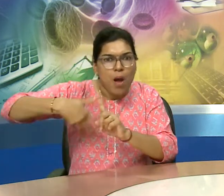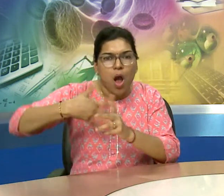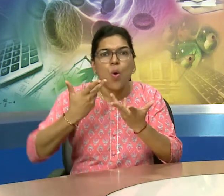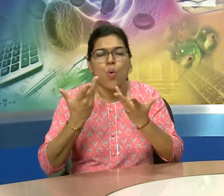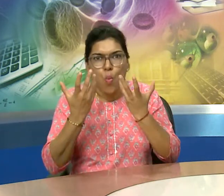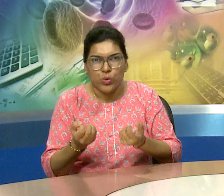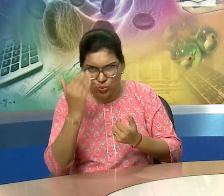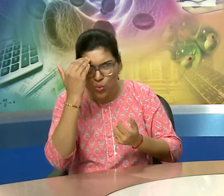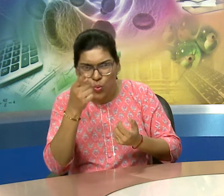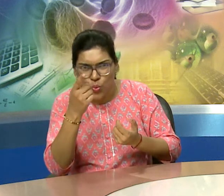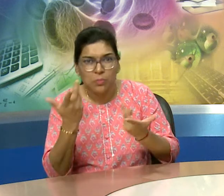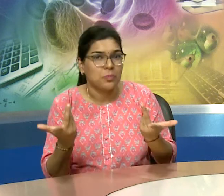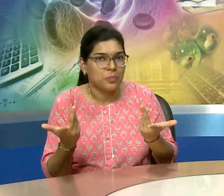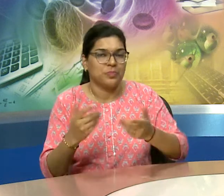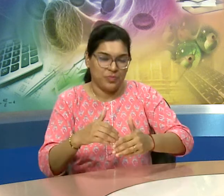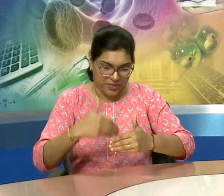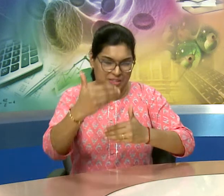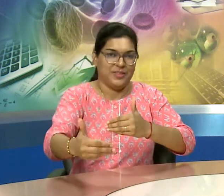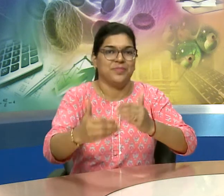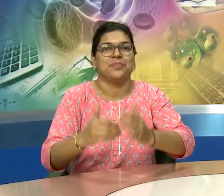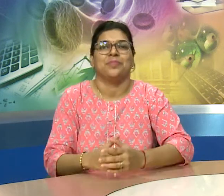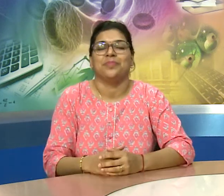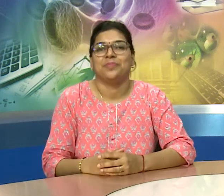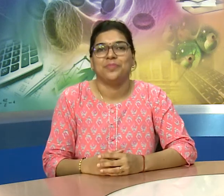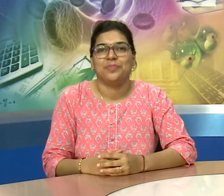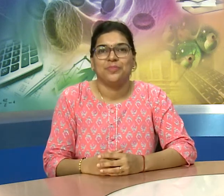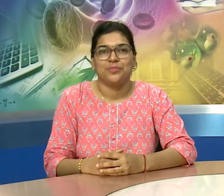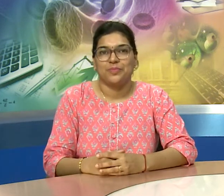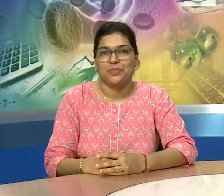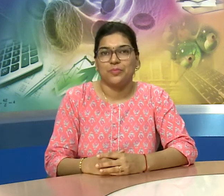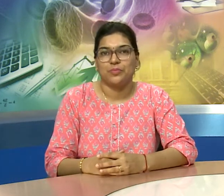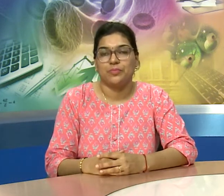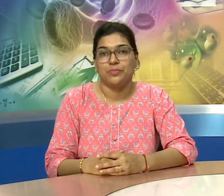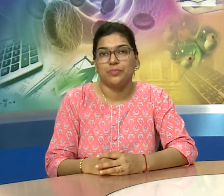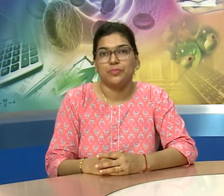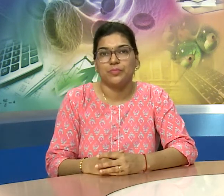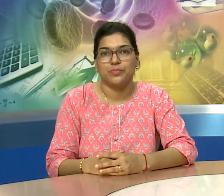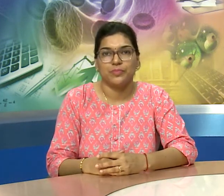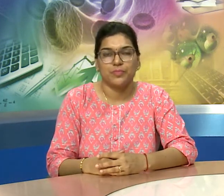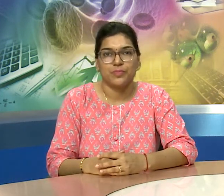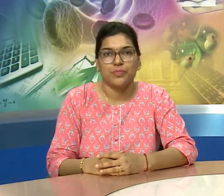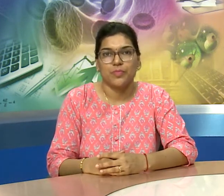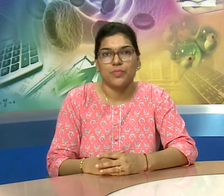scorpion? Do you have any idea about the scorpion? Let us now understand it